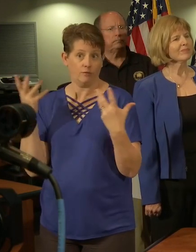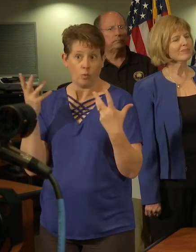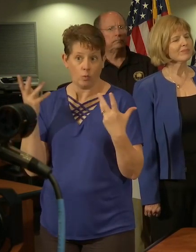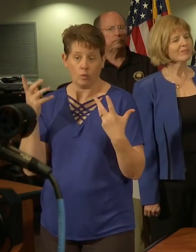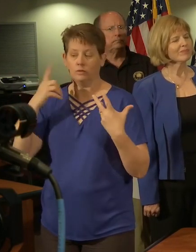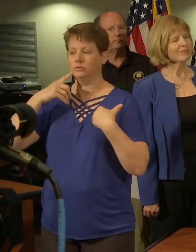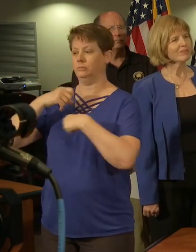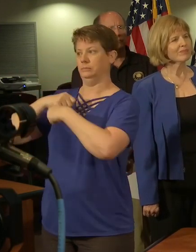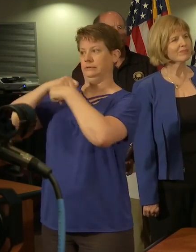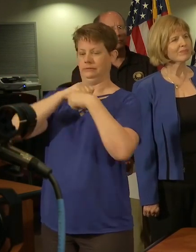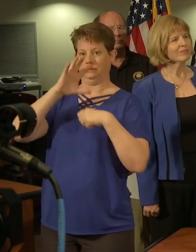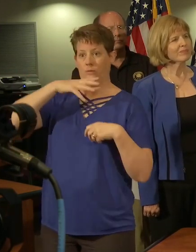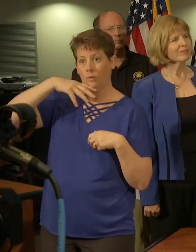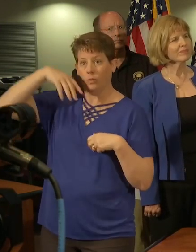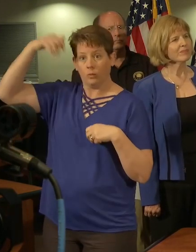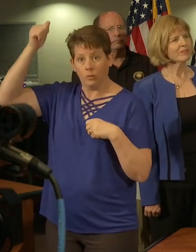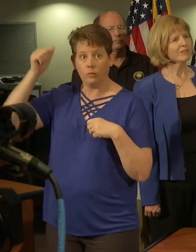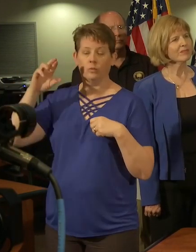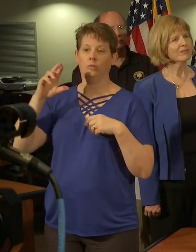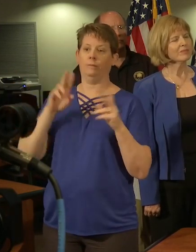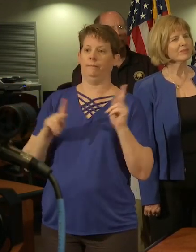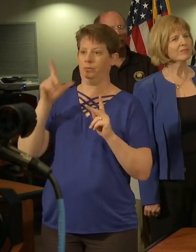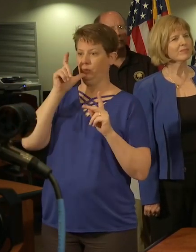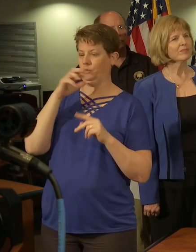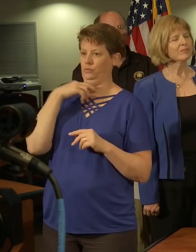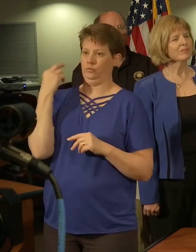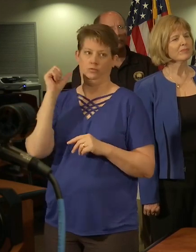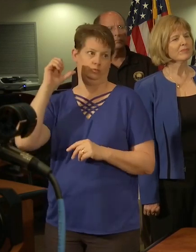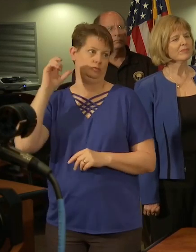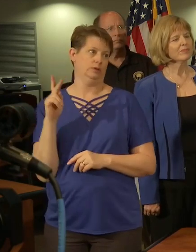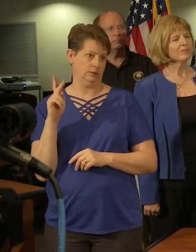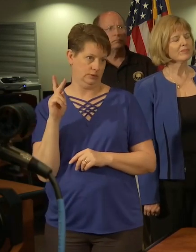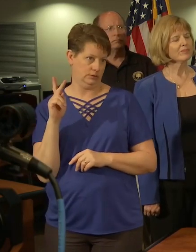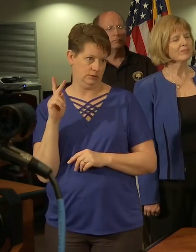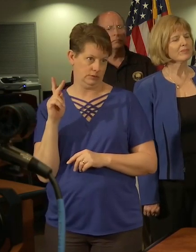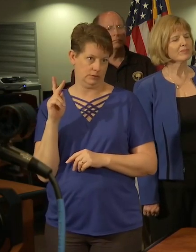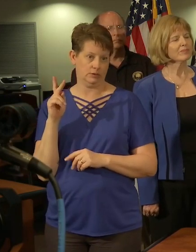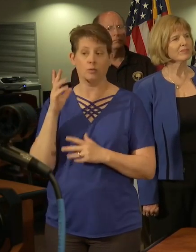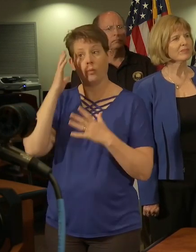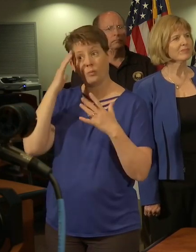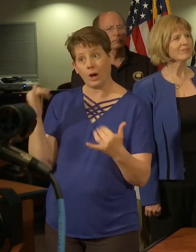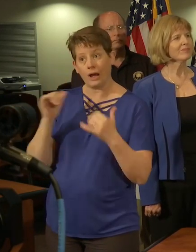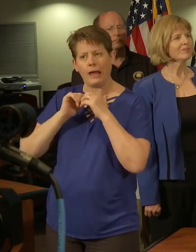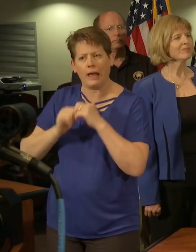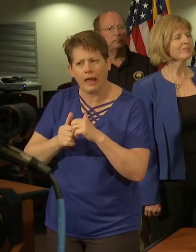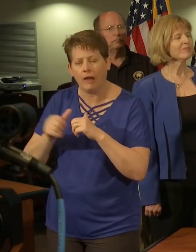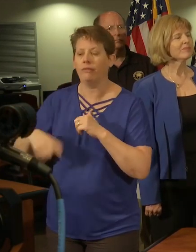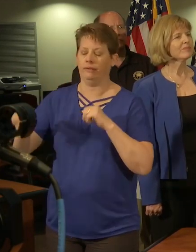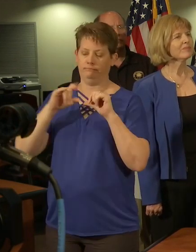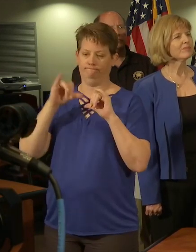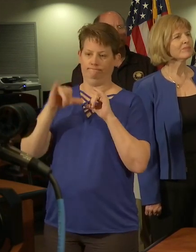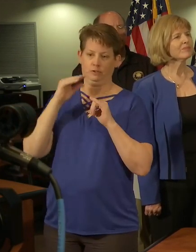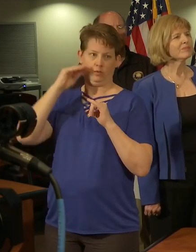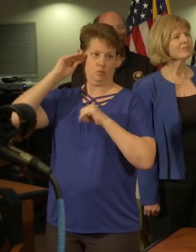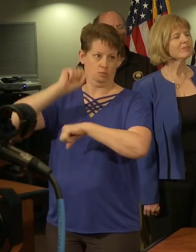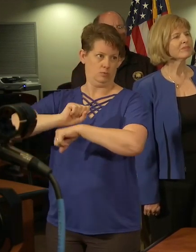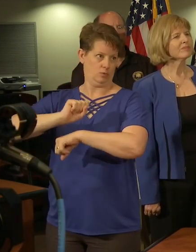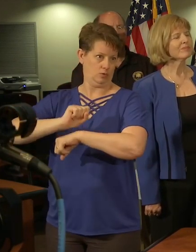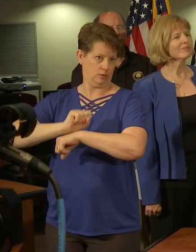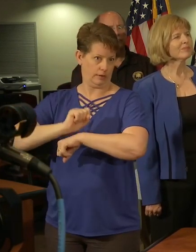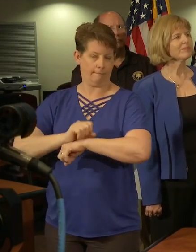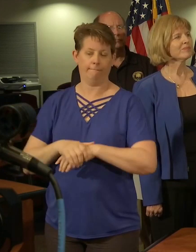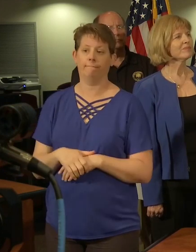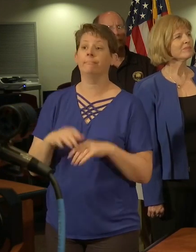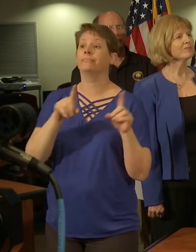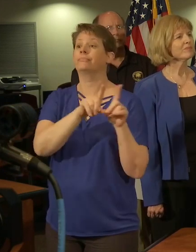or at-risk employees by allowing them to work from home. Additionally,